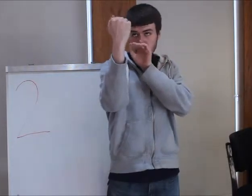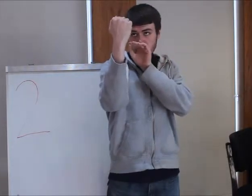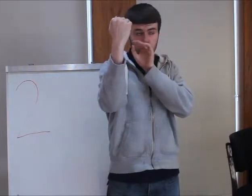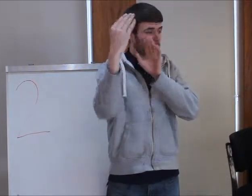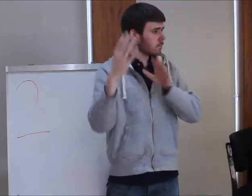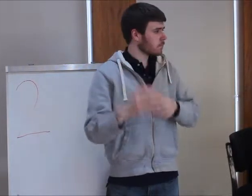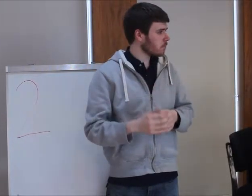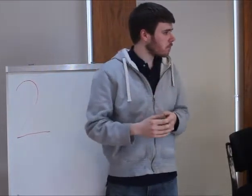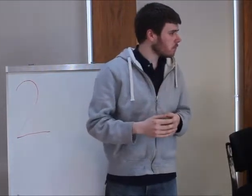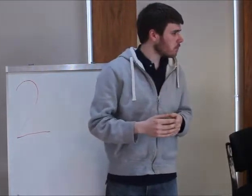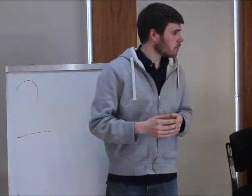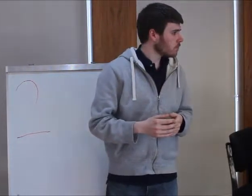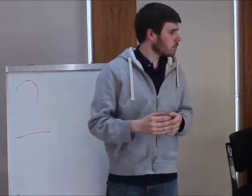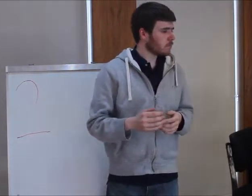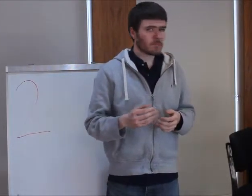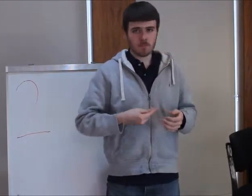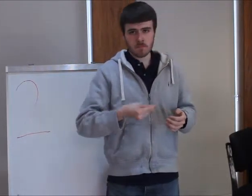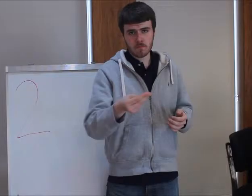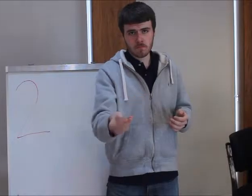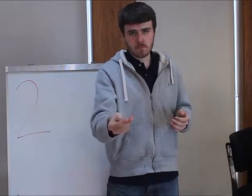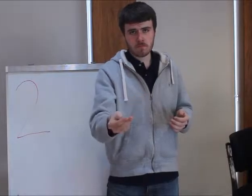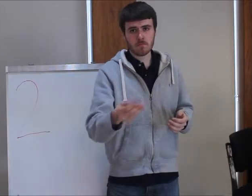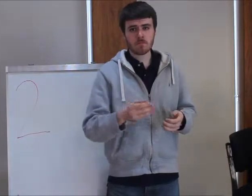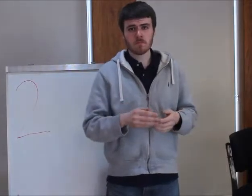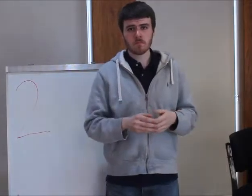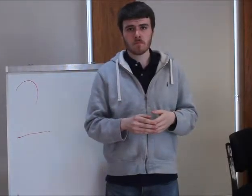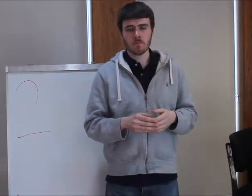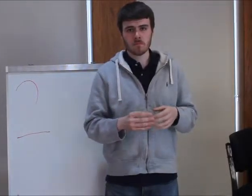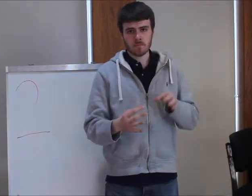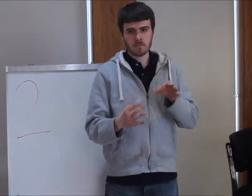to give a perfect view